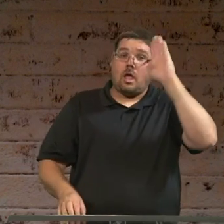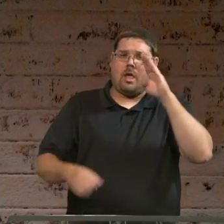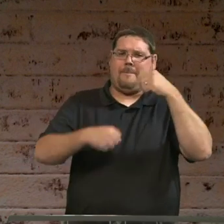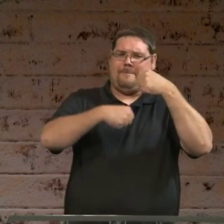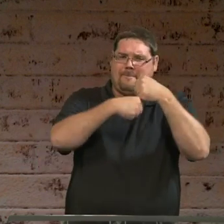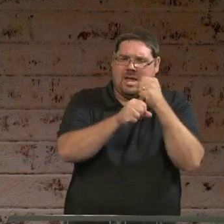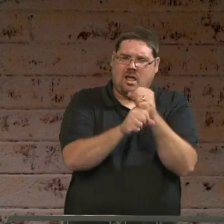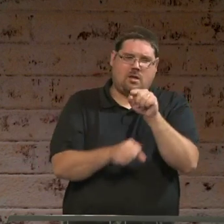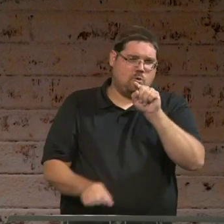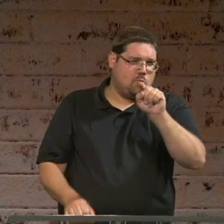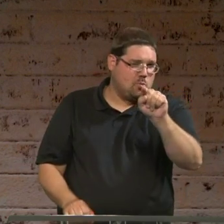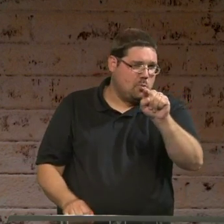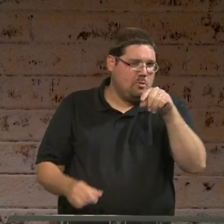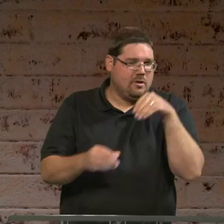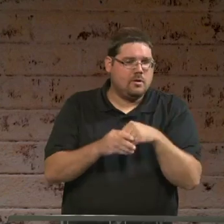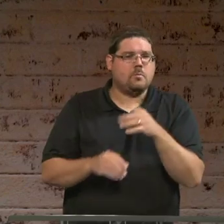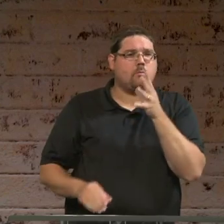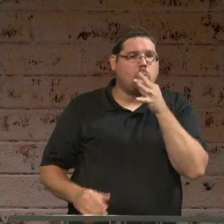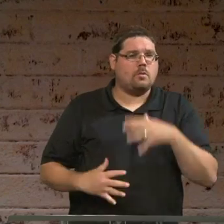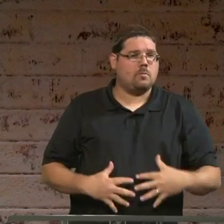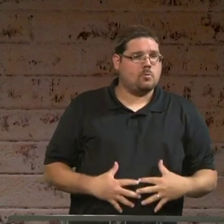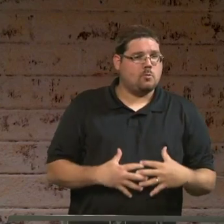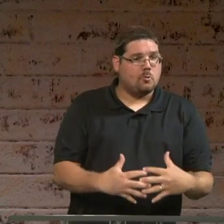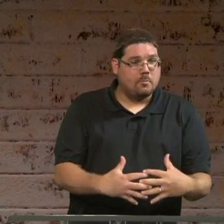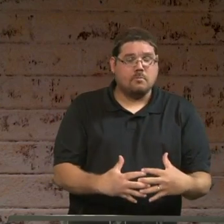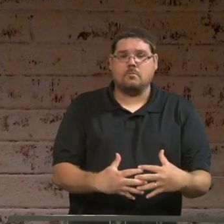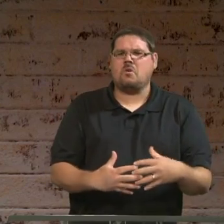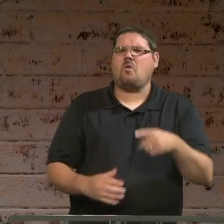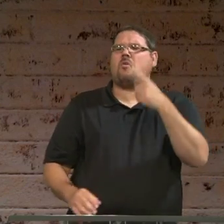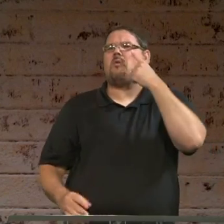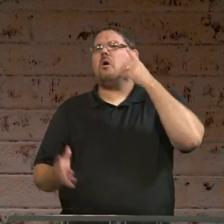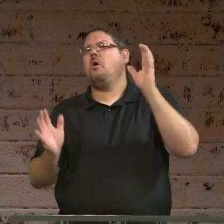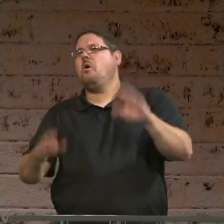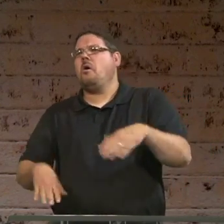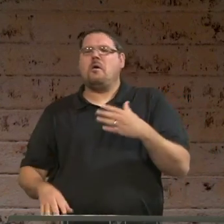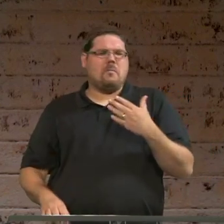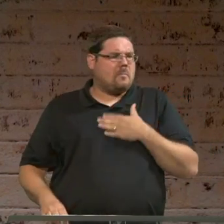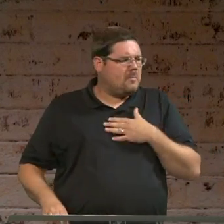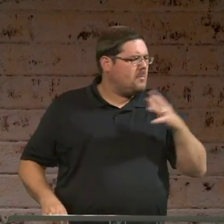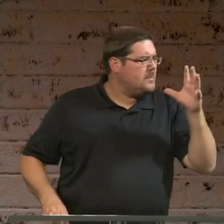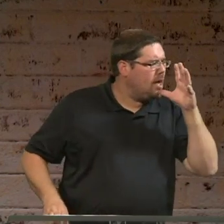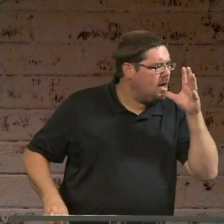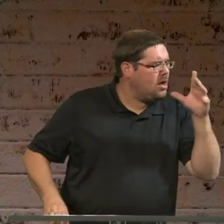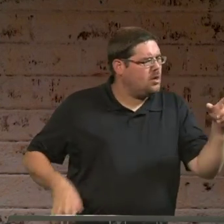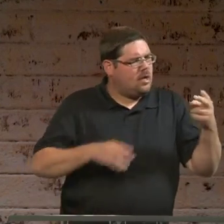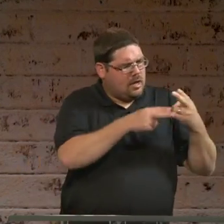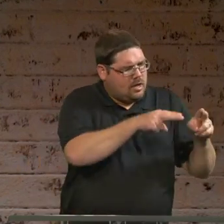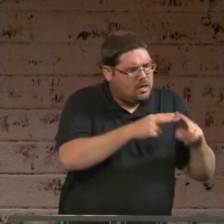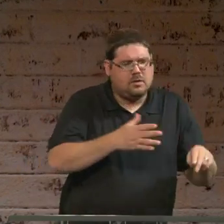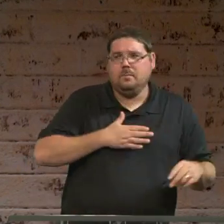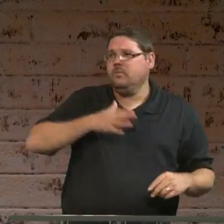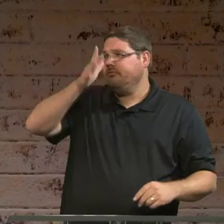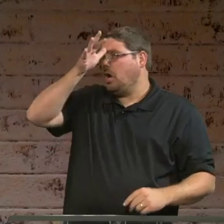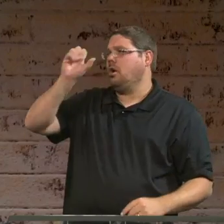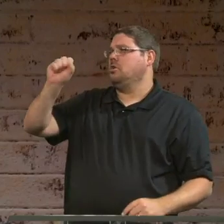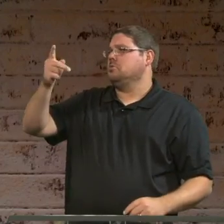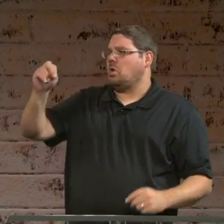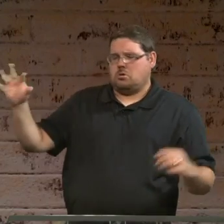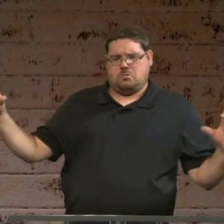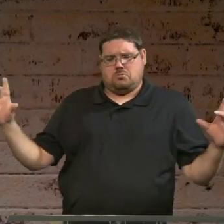enjoy thinking about that. But what about you? You say, well, my mother's egg and my